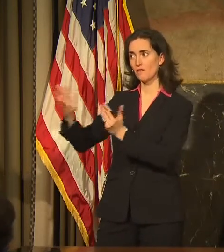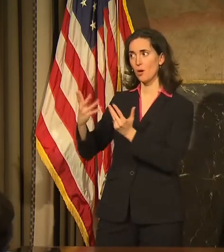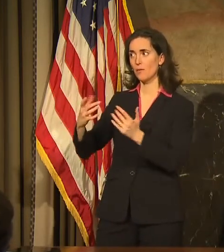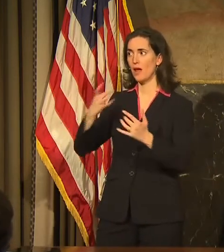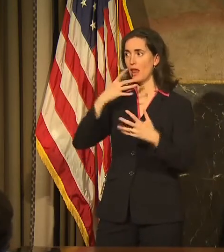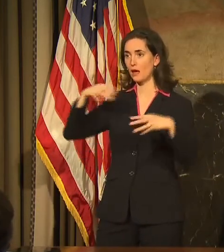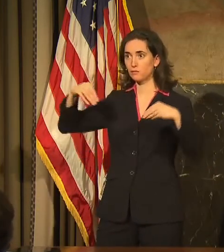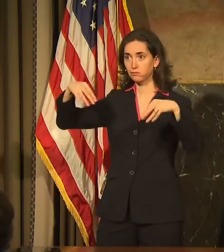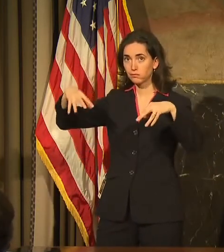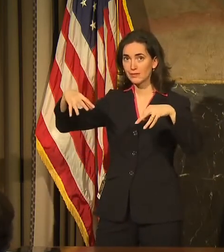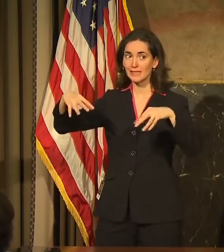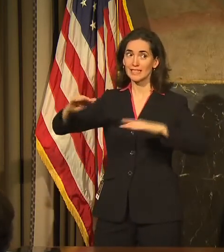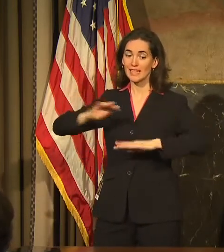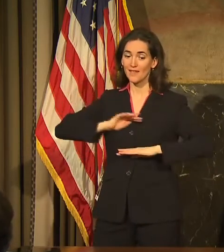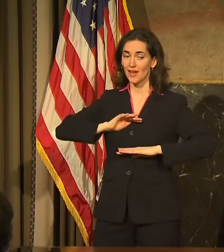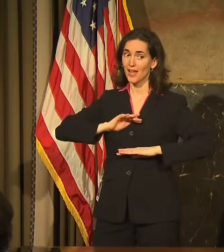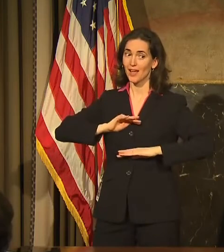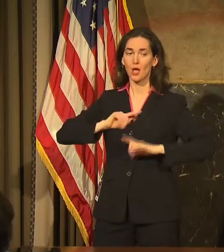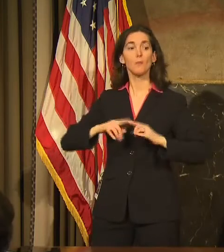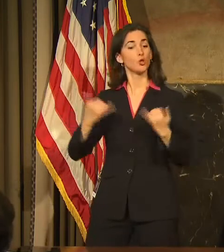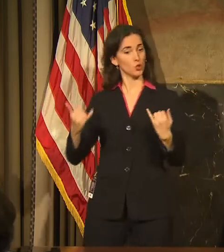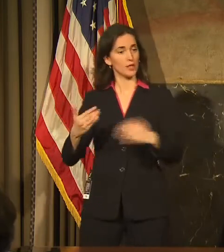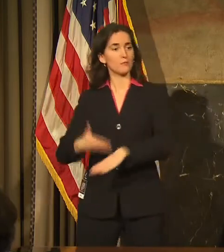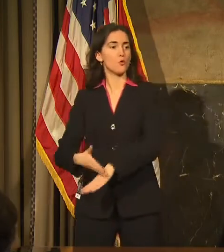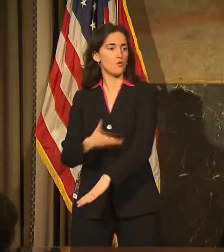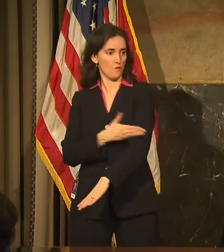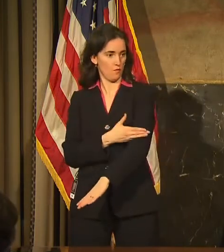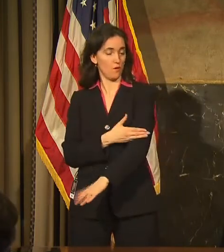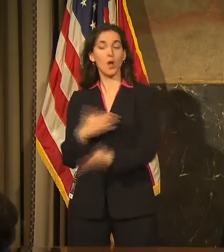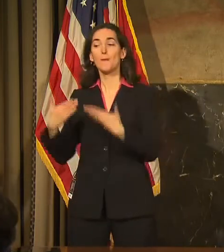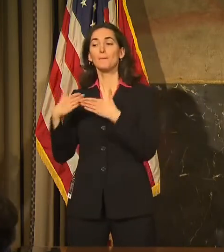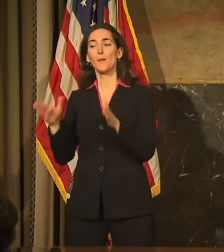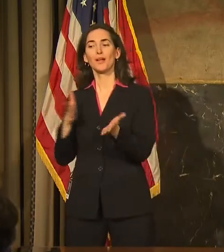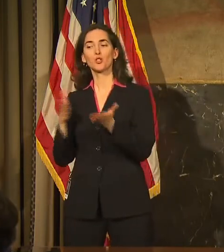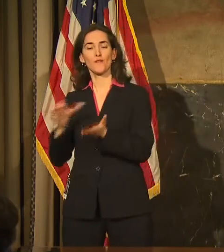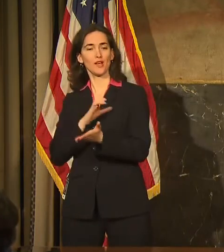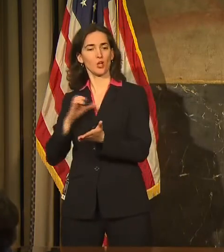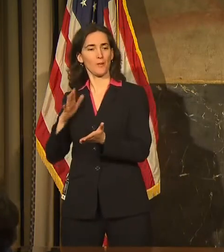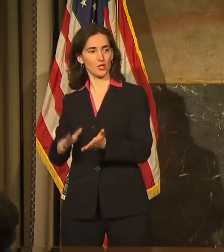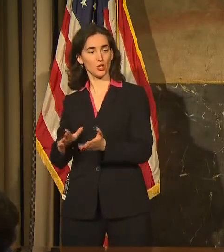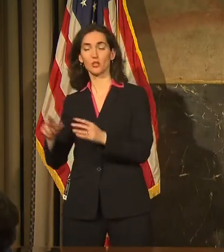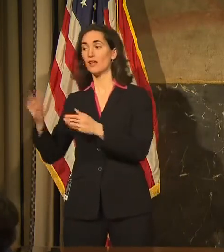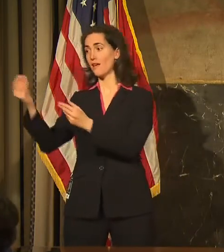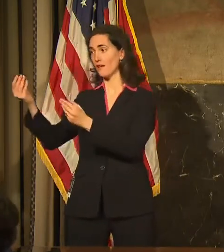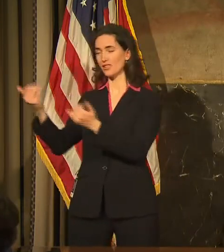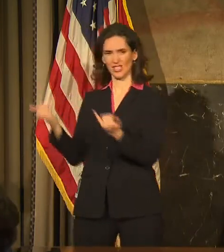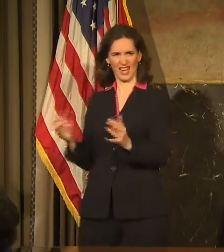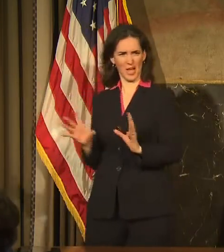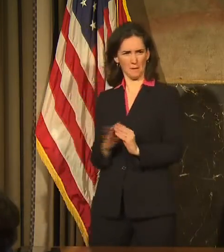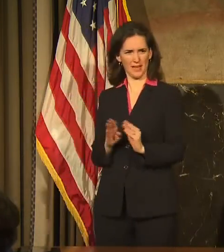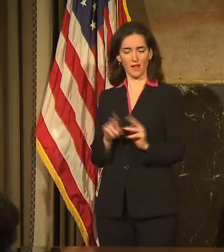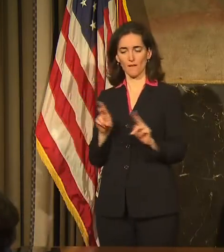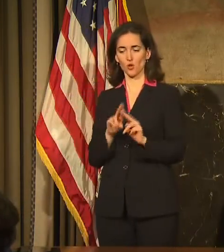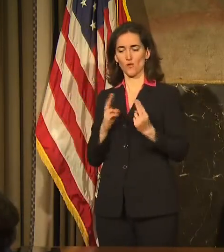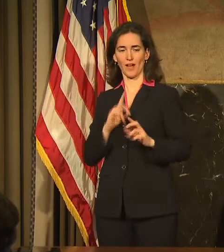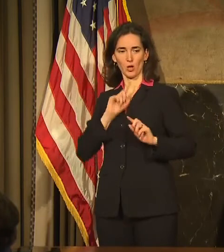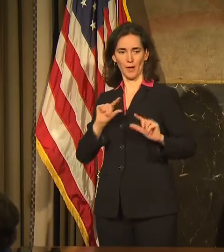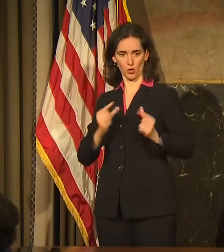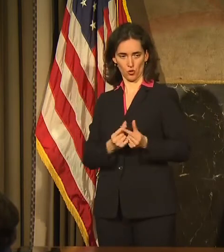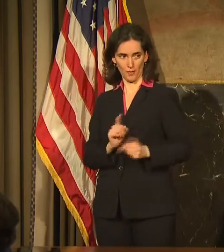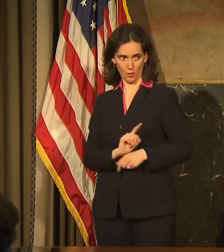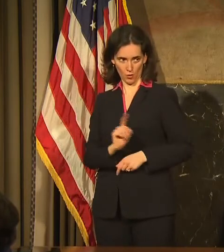greatly improved today. So the Public Service Commission briefed at the Unified Command Group meeting today at 1 p.m., for